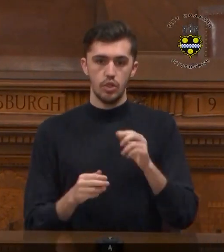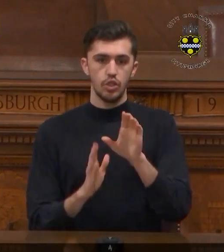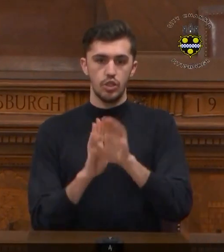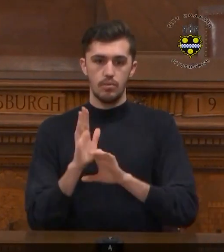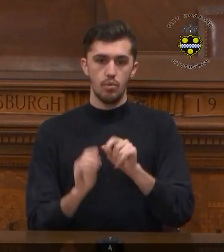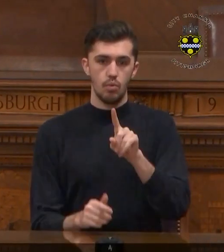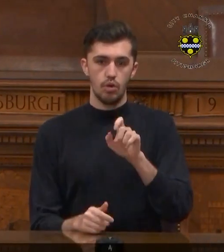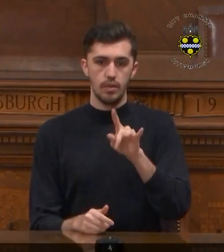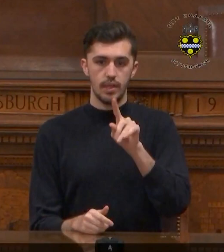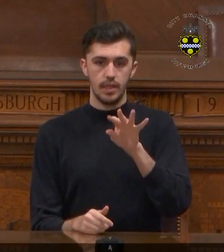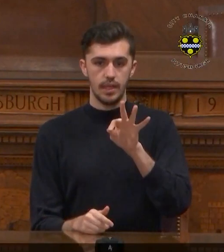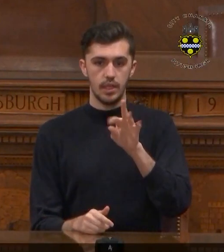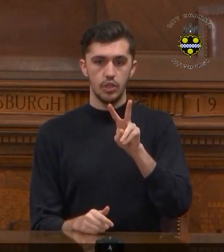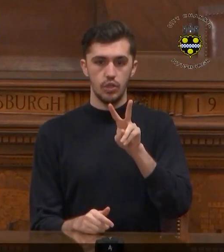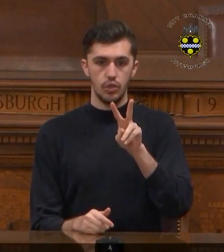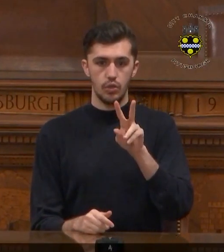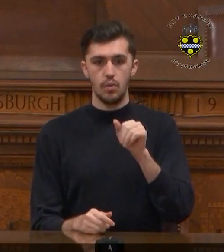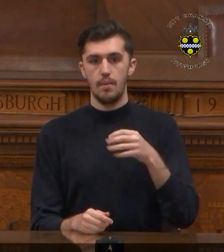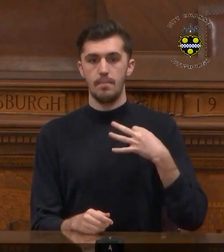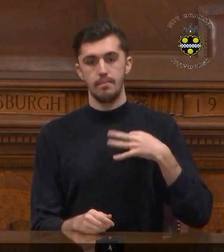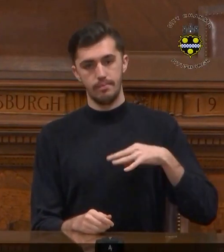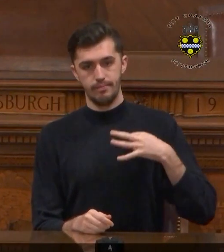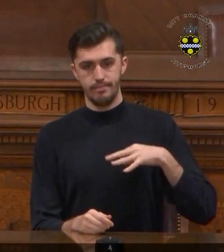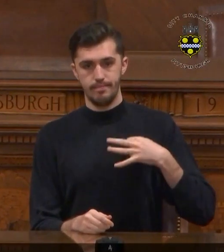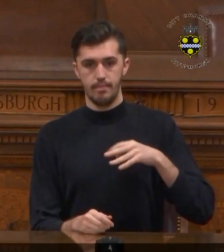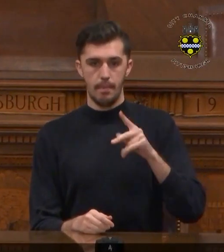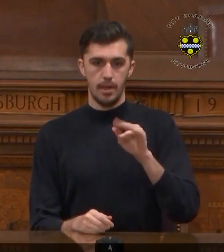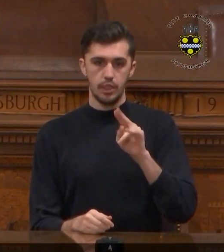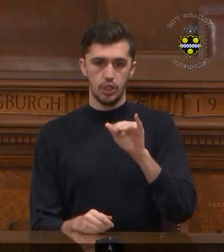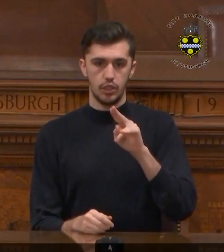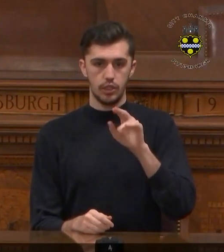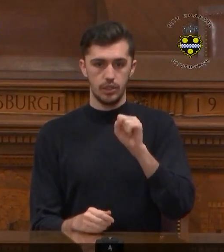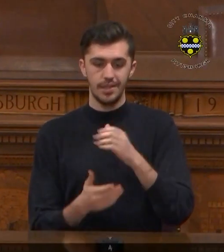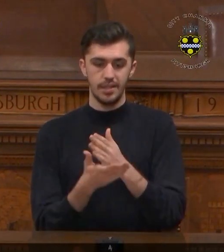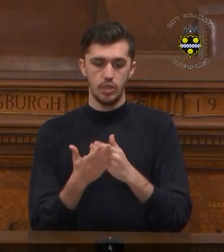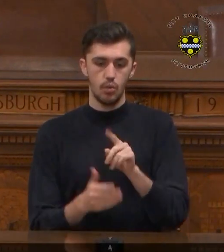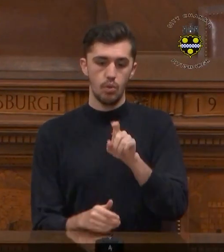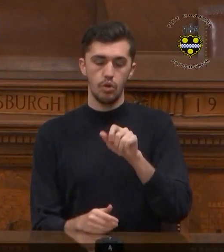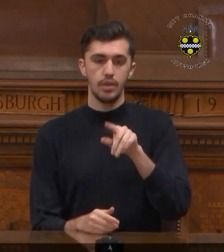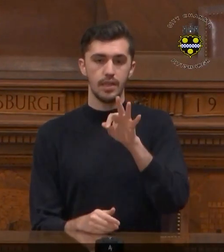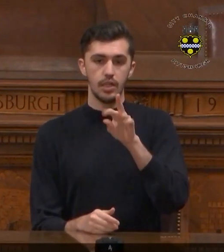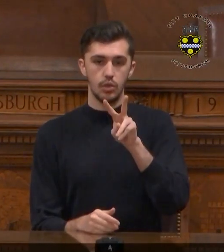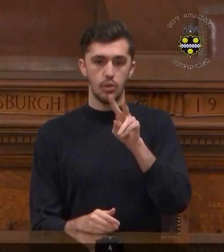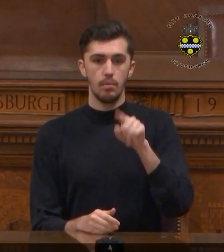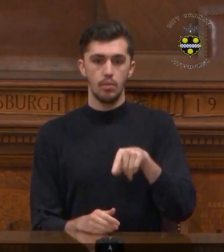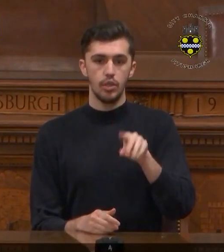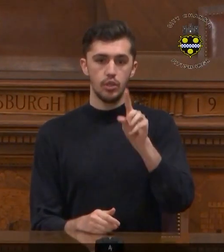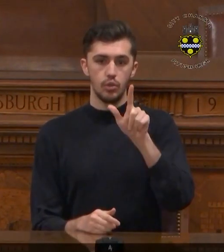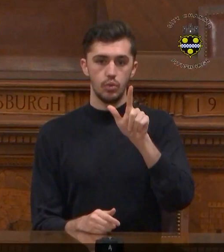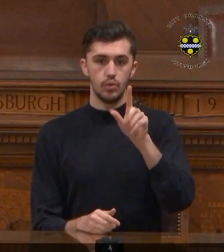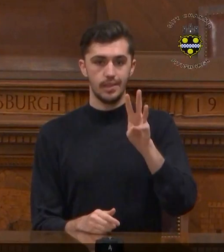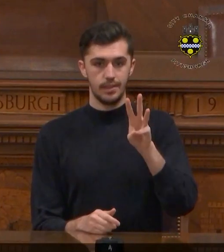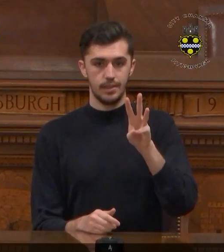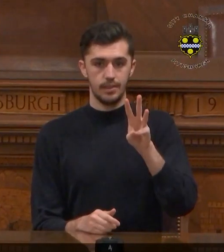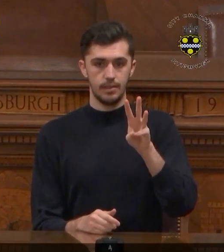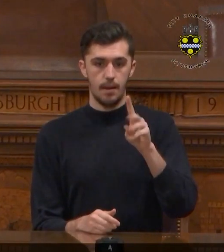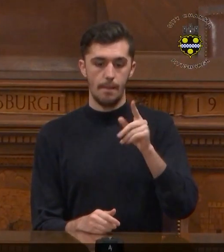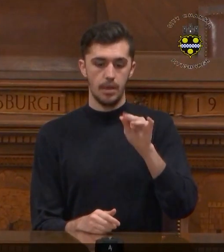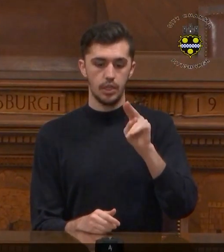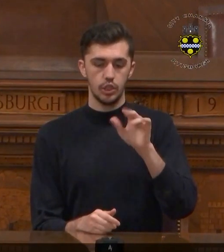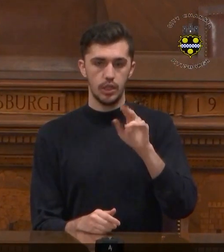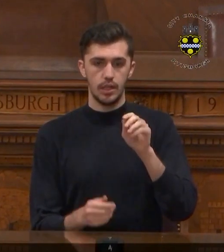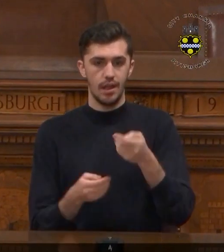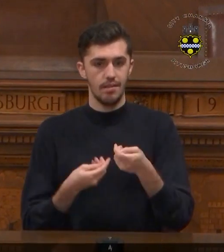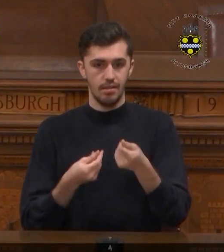Municipal Benefit Plan Number 2, Section 192.26, Pension Allowance by